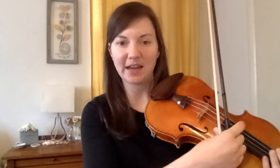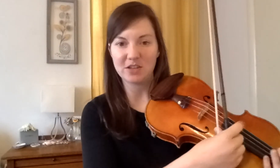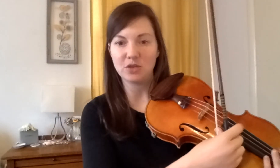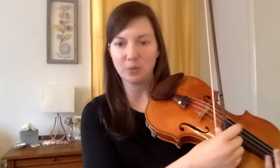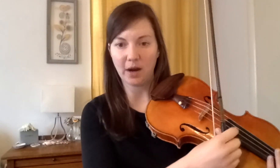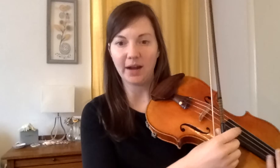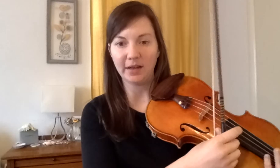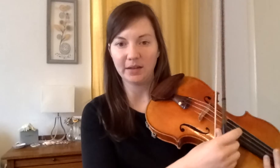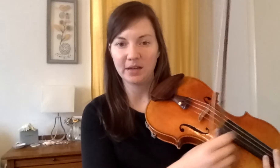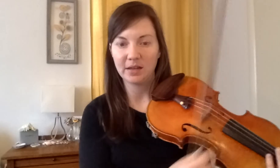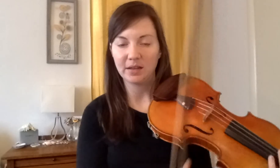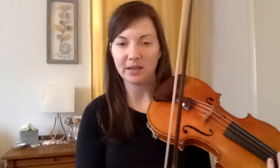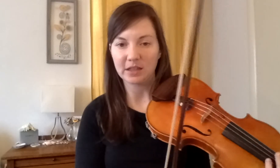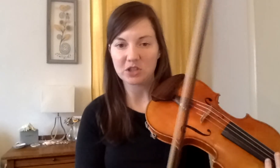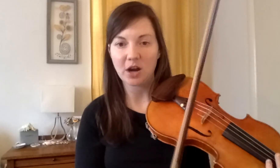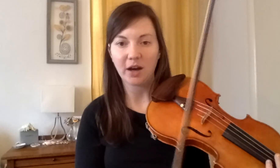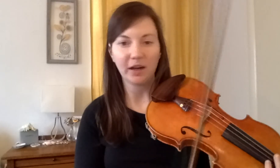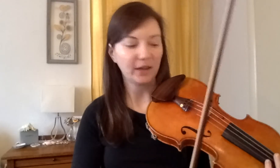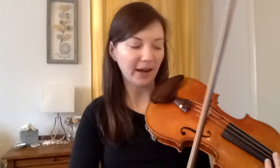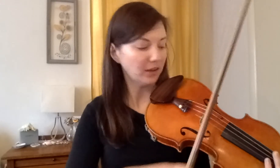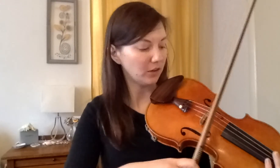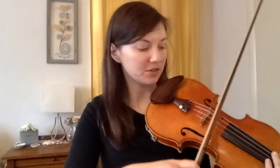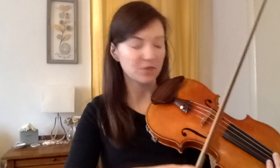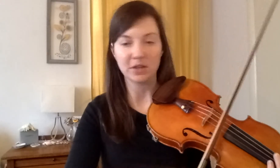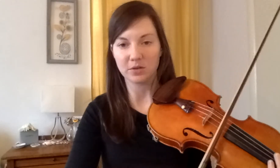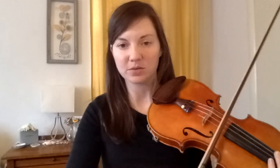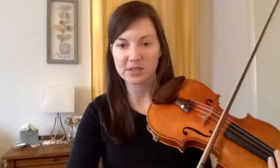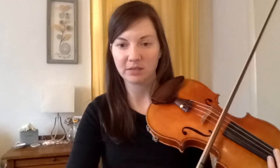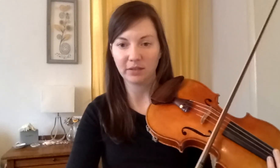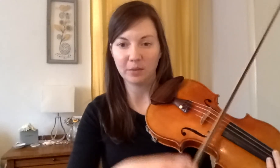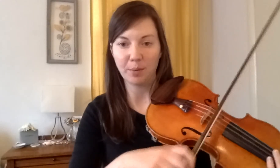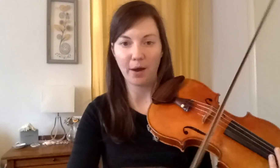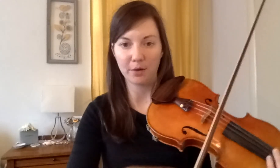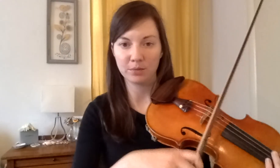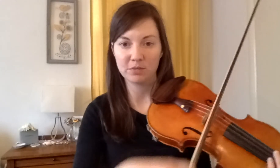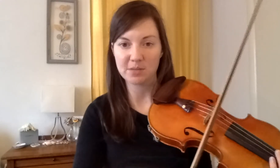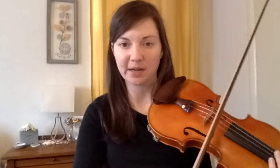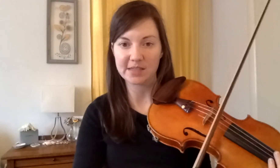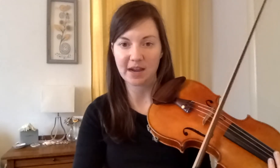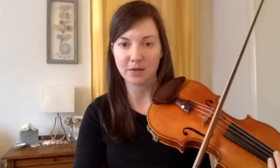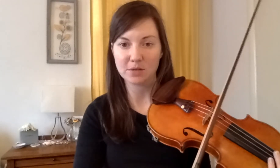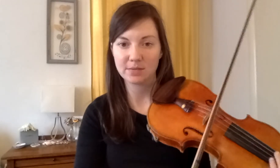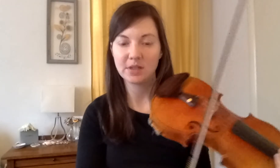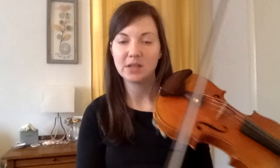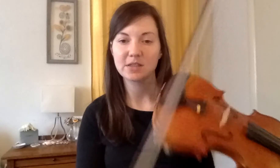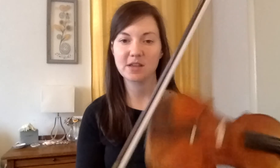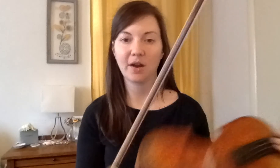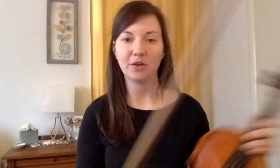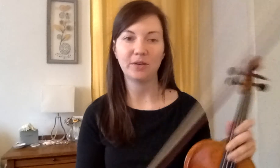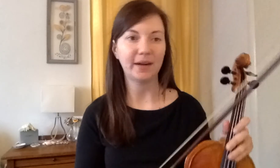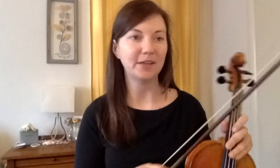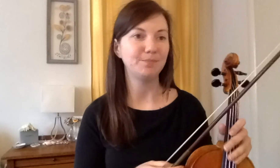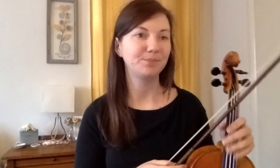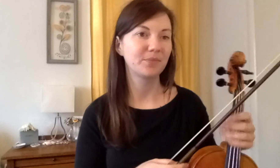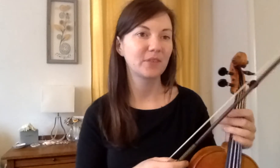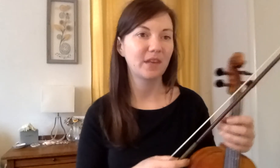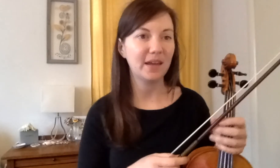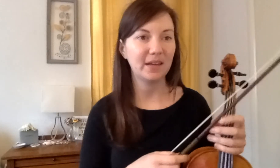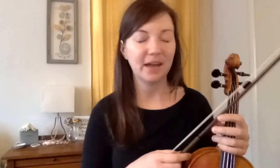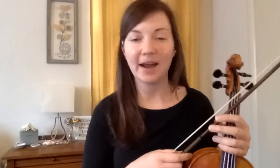do on the guitar, I can also use the bow to make sound. So I never